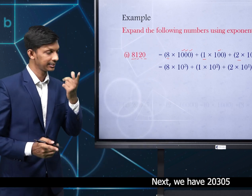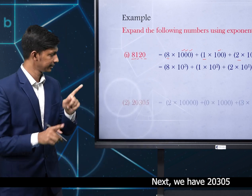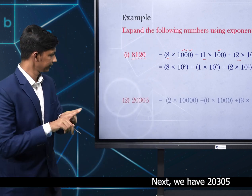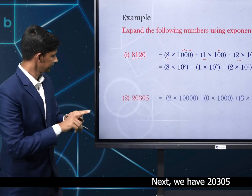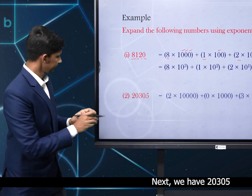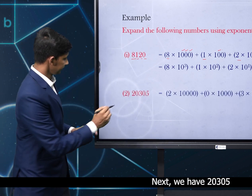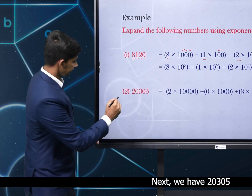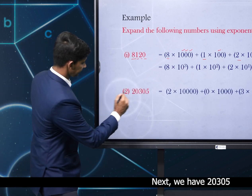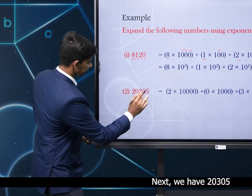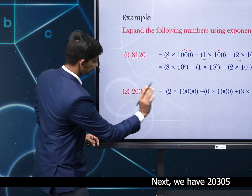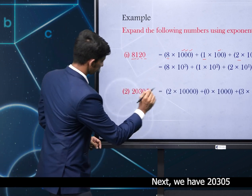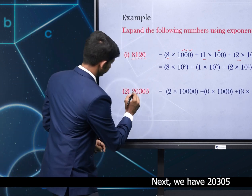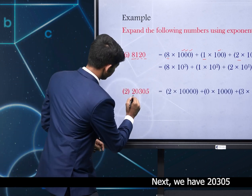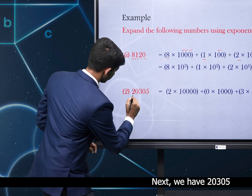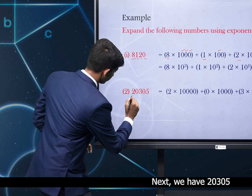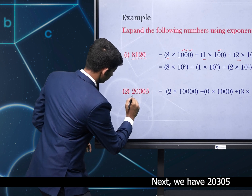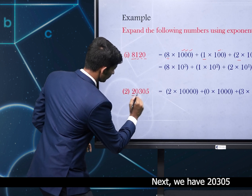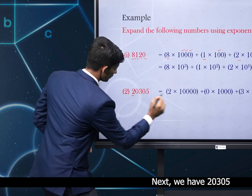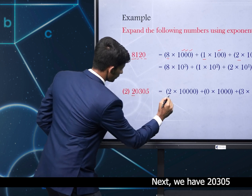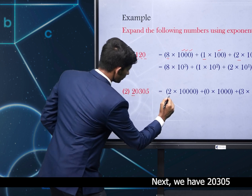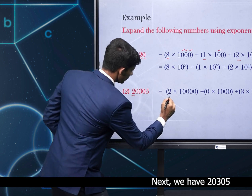Next, we have 20305.